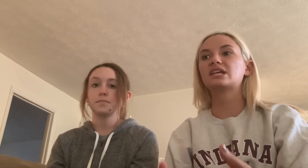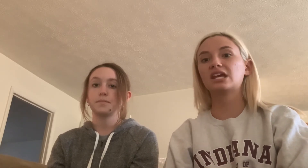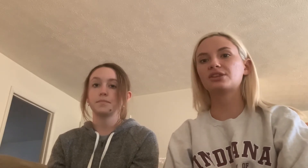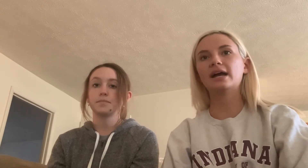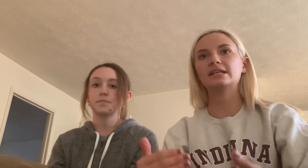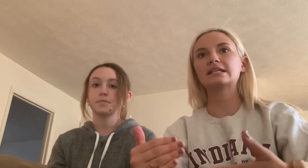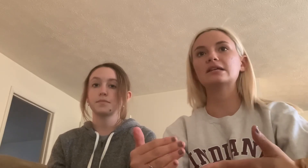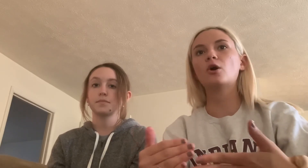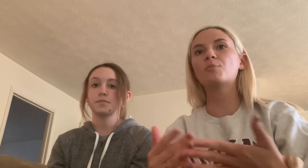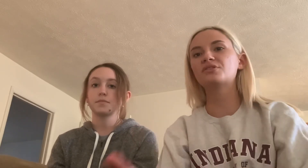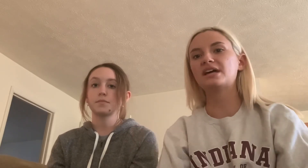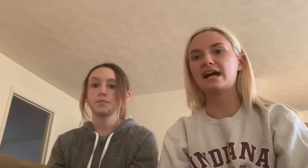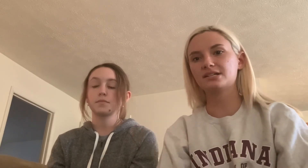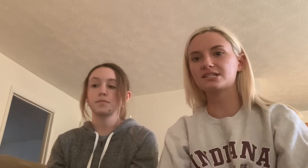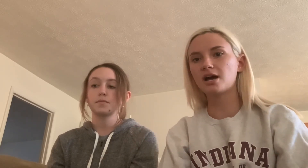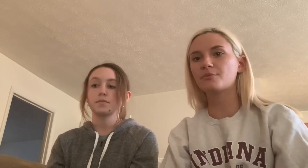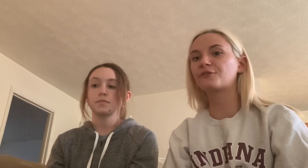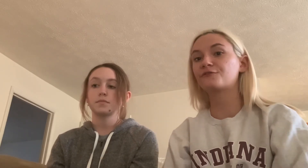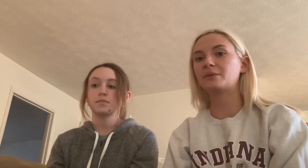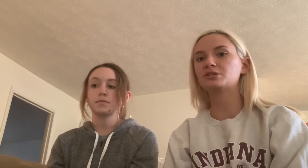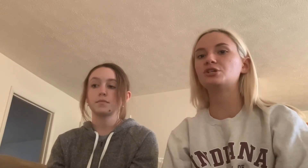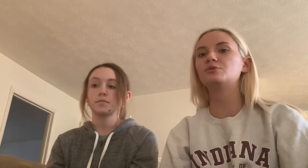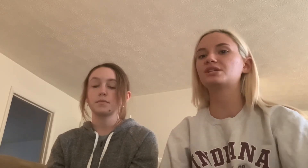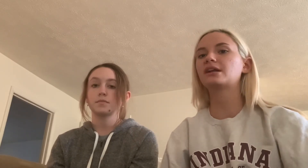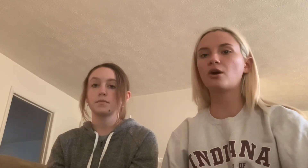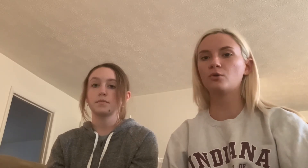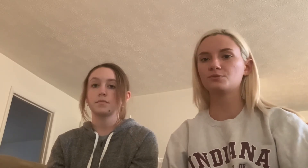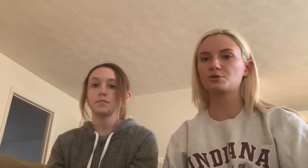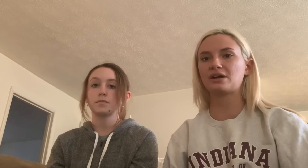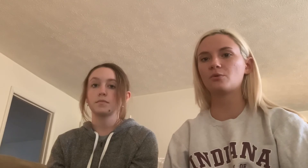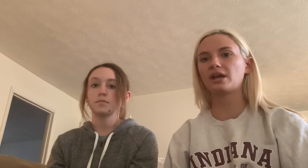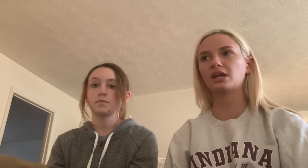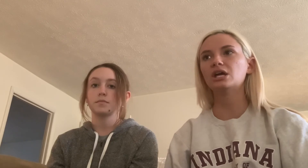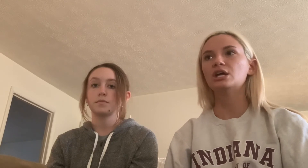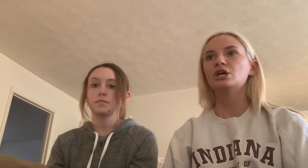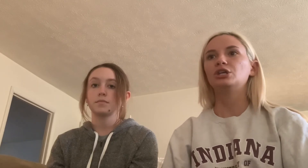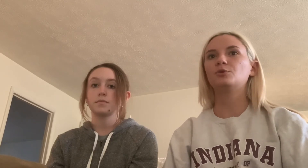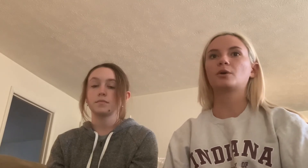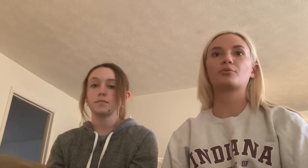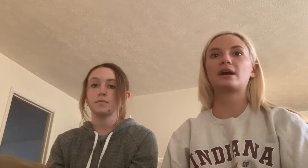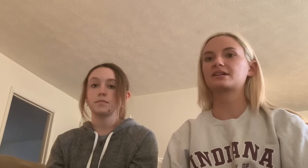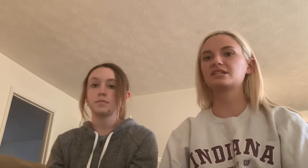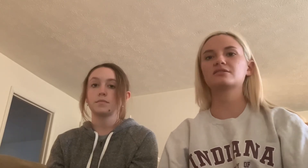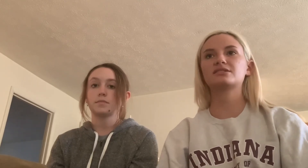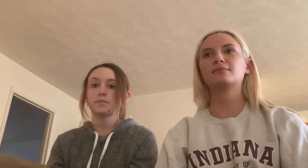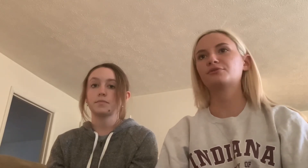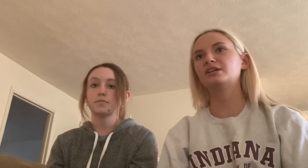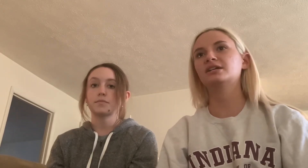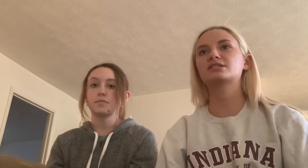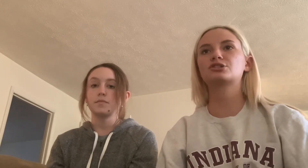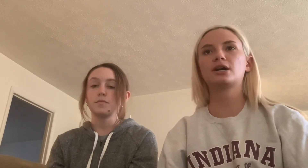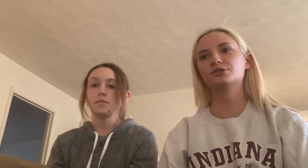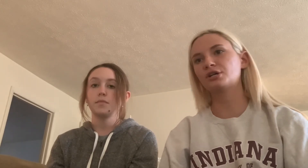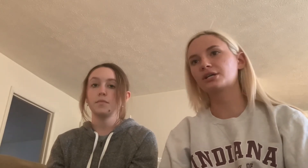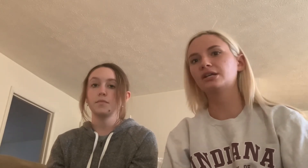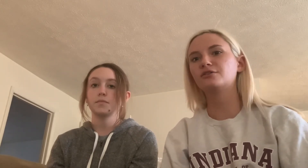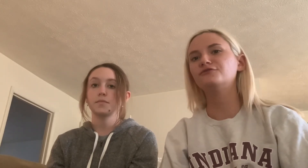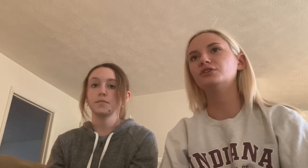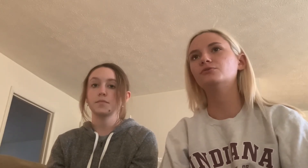that and open that access up for families to use it at home, so that way you are practicing the same things and the child's not getting confused, and